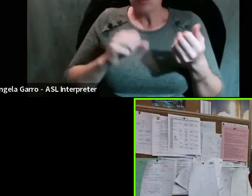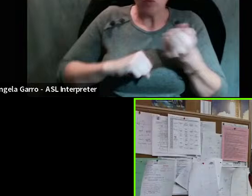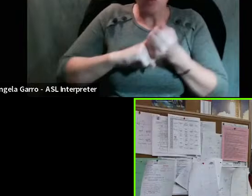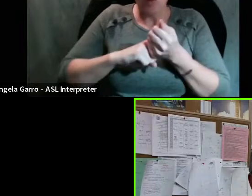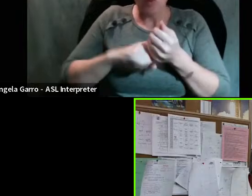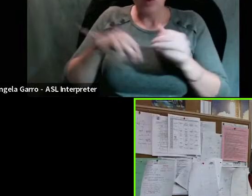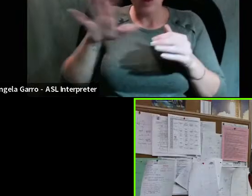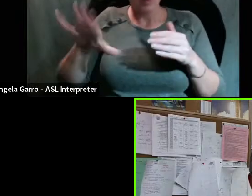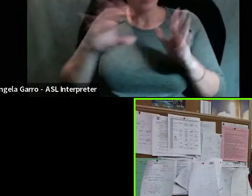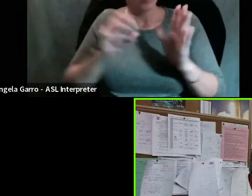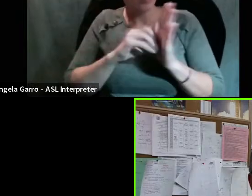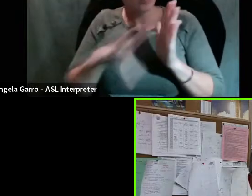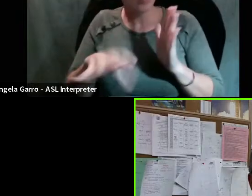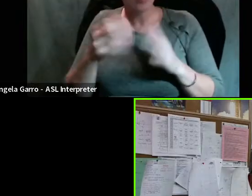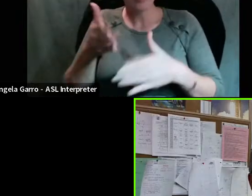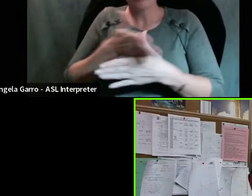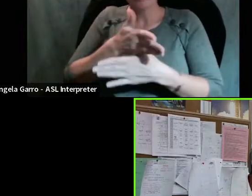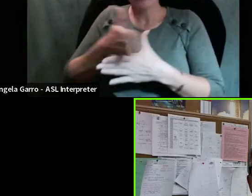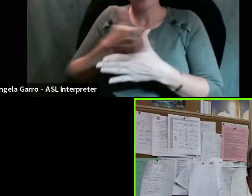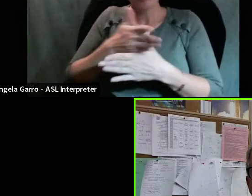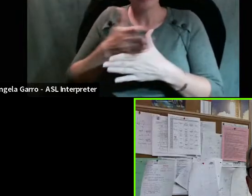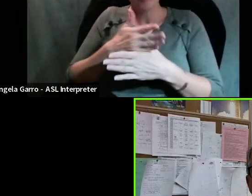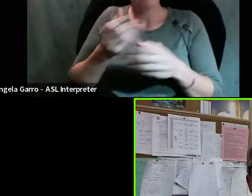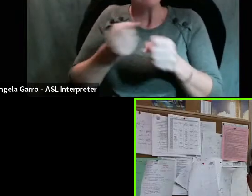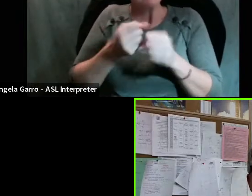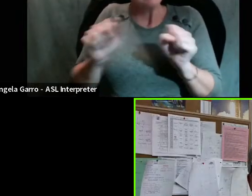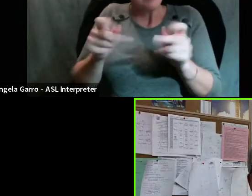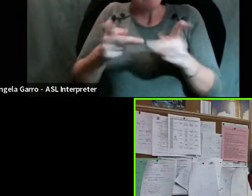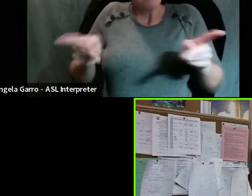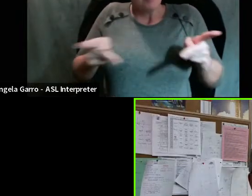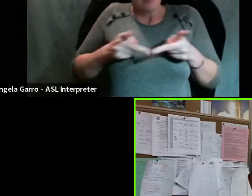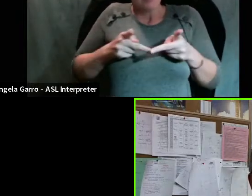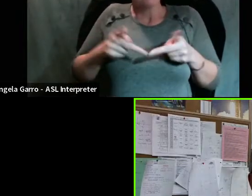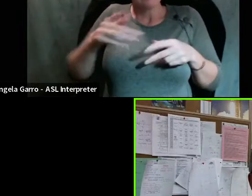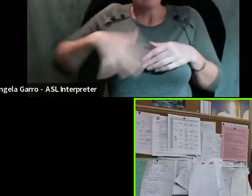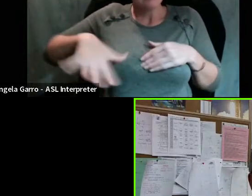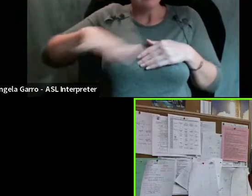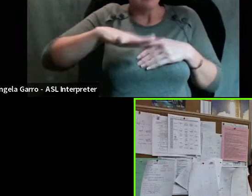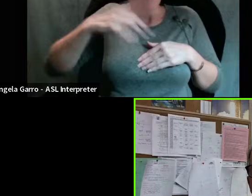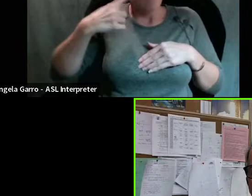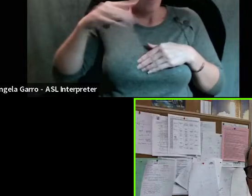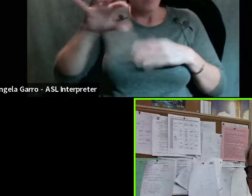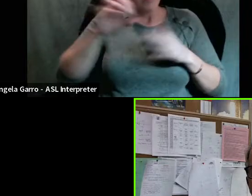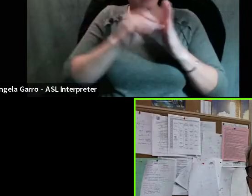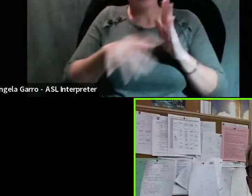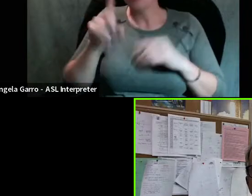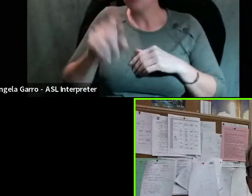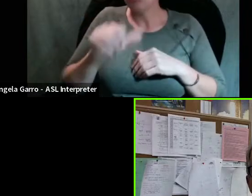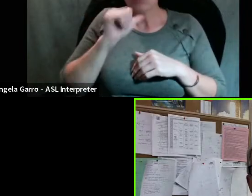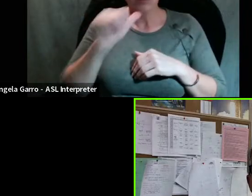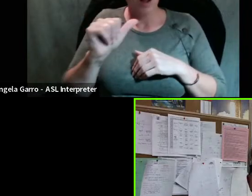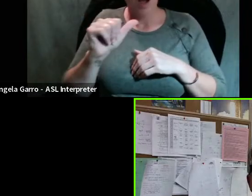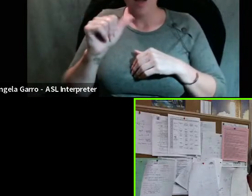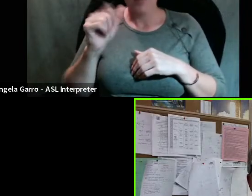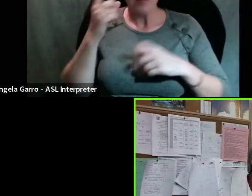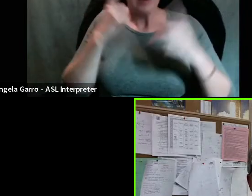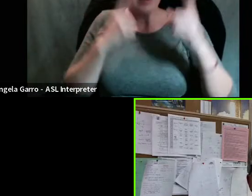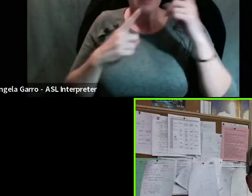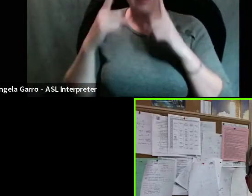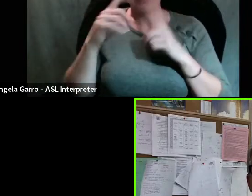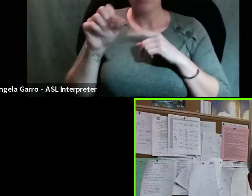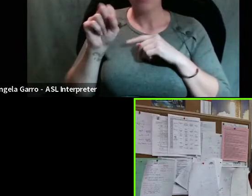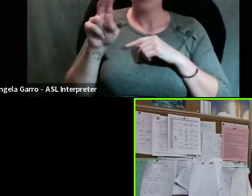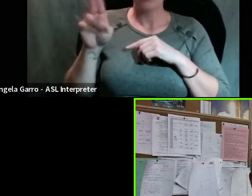share a safe space for their students should not be considered subversive